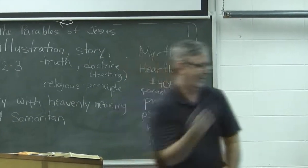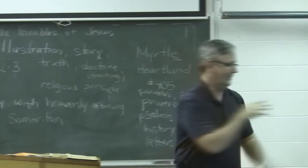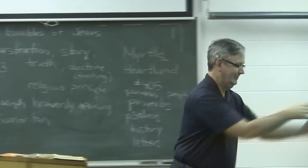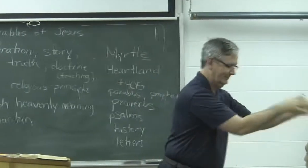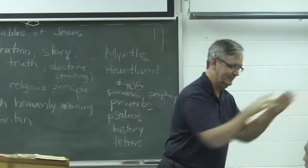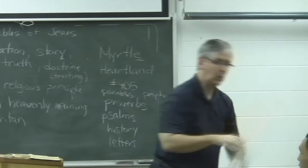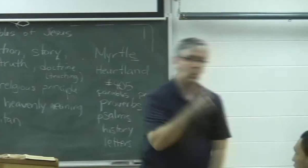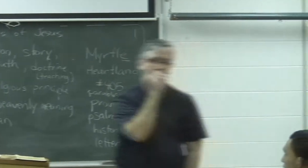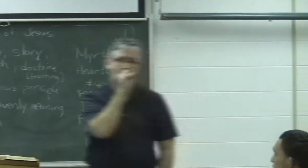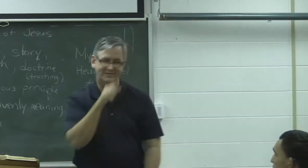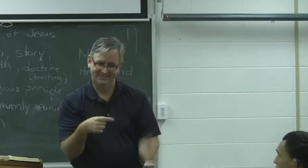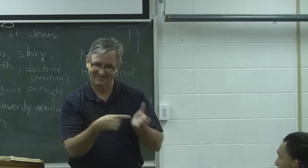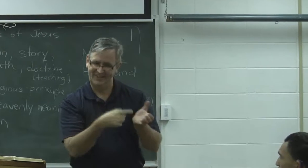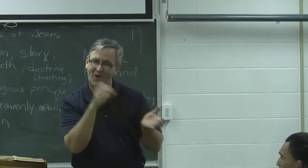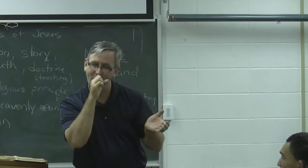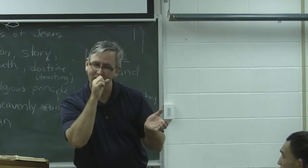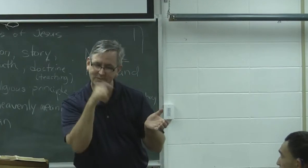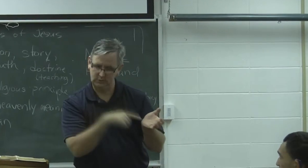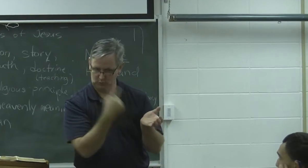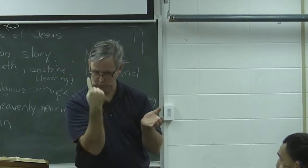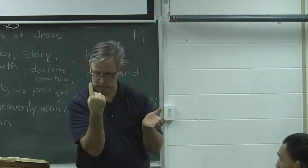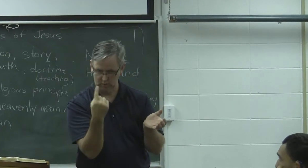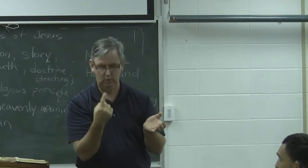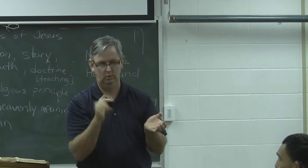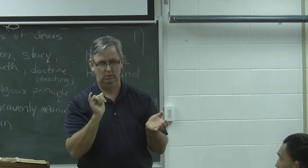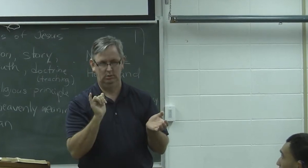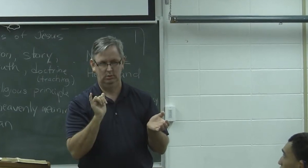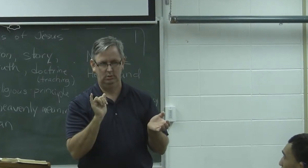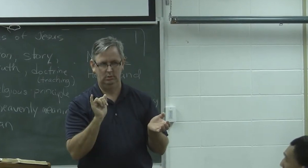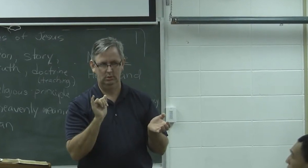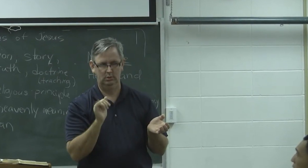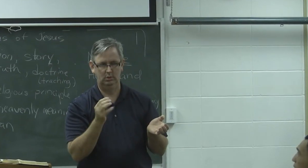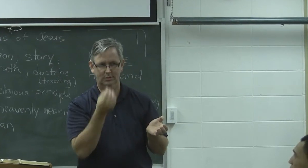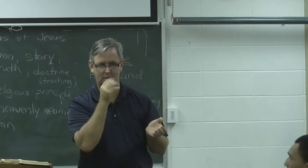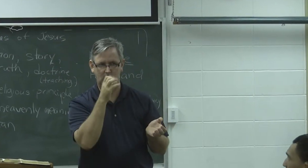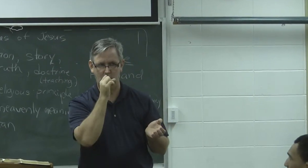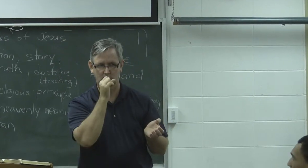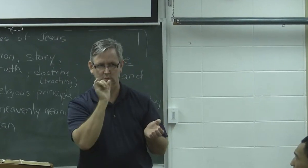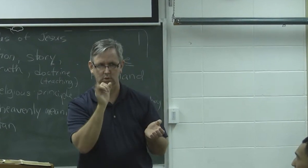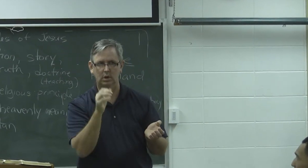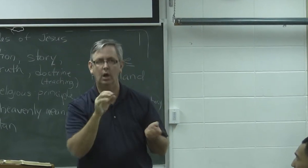them. Okay? Now I'm going to get an orange. How many oranges are there? Only 1. If I eat an orange,